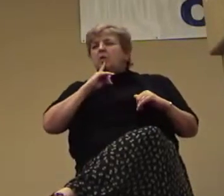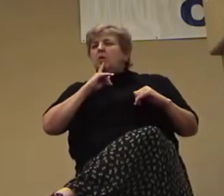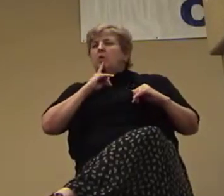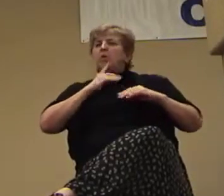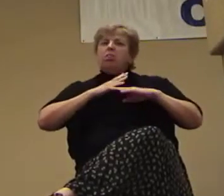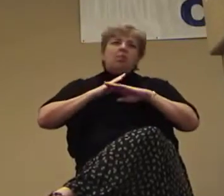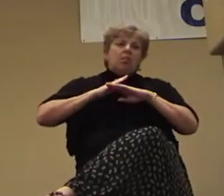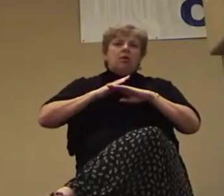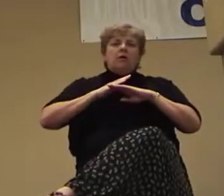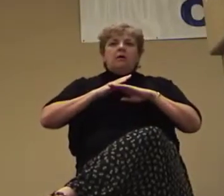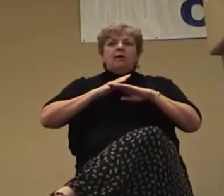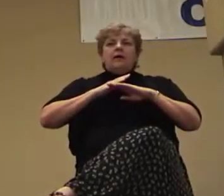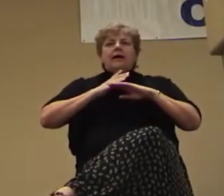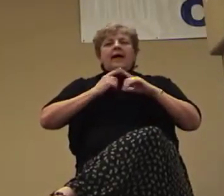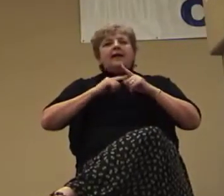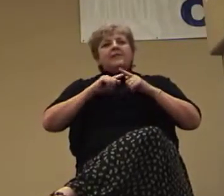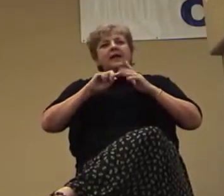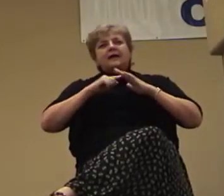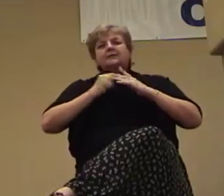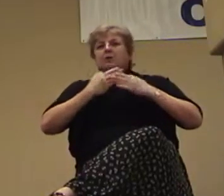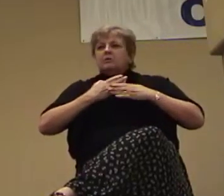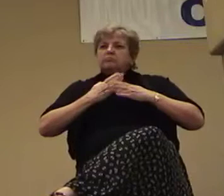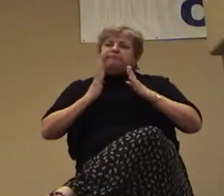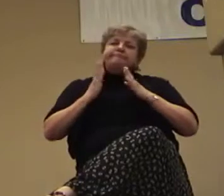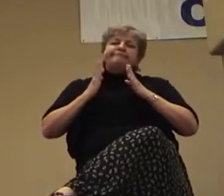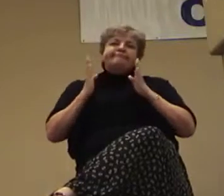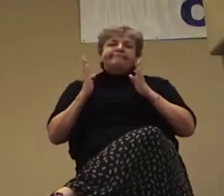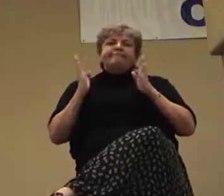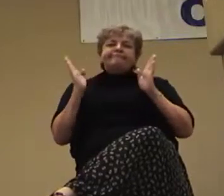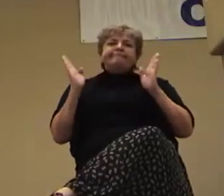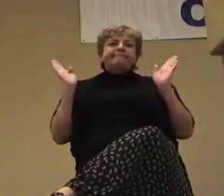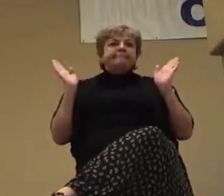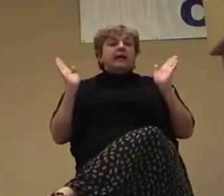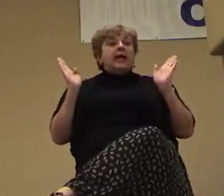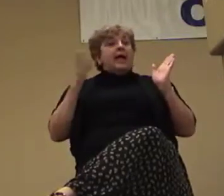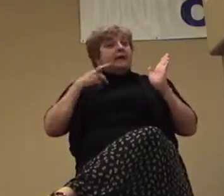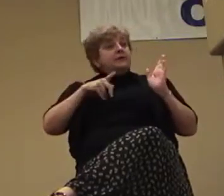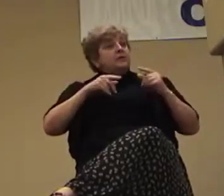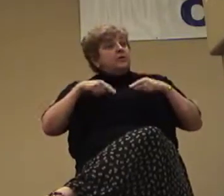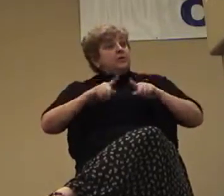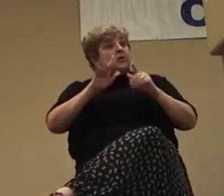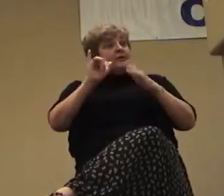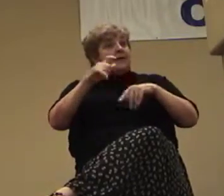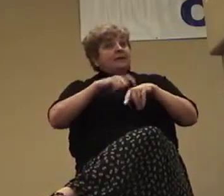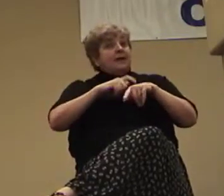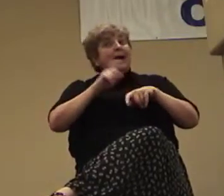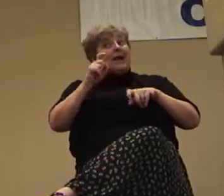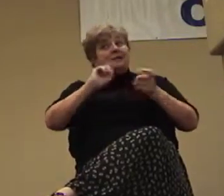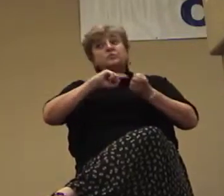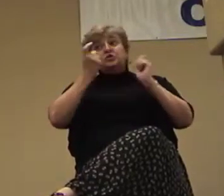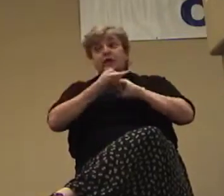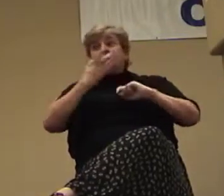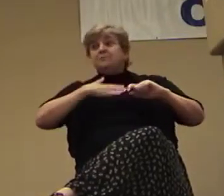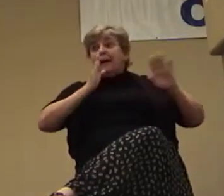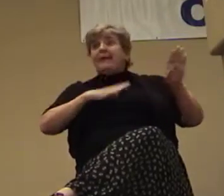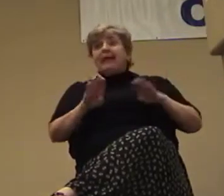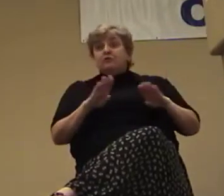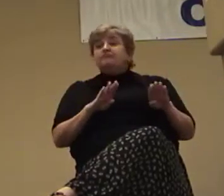I started coming back into the light, and what I had to do during that period is I had to change my conduct. You know,